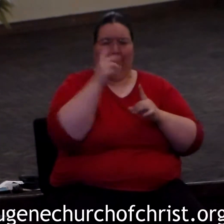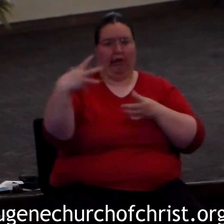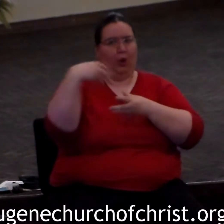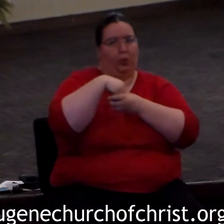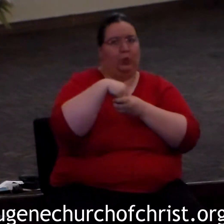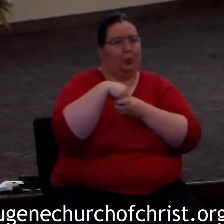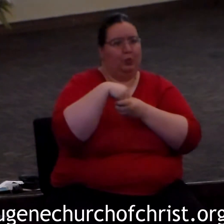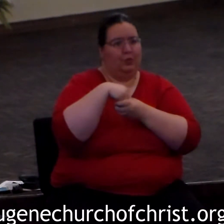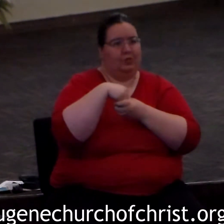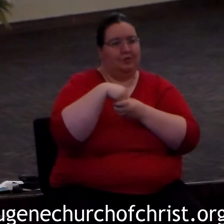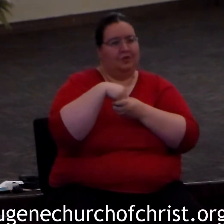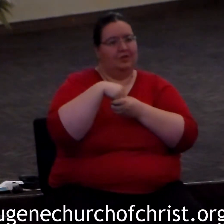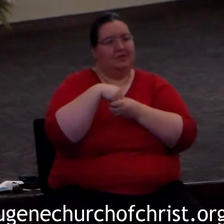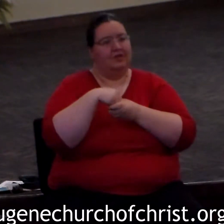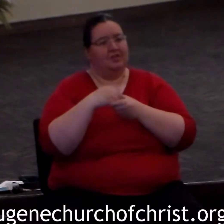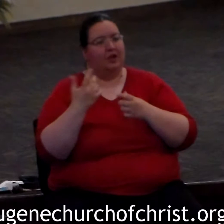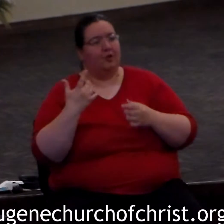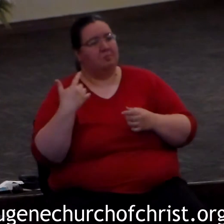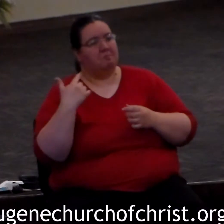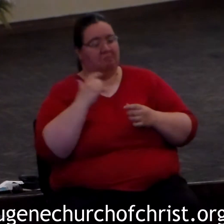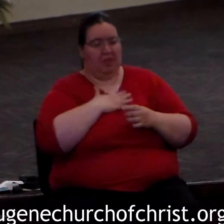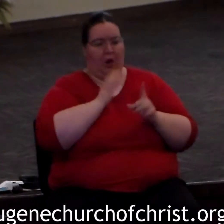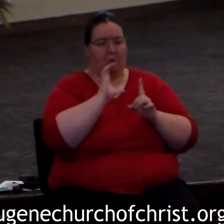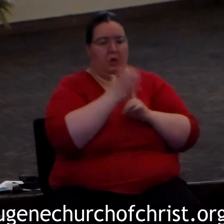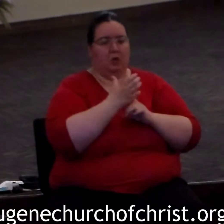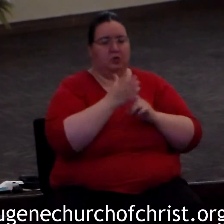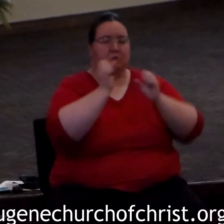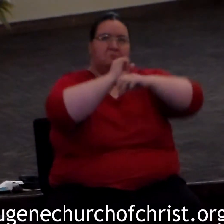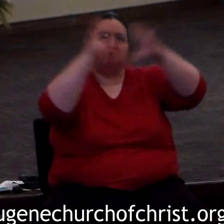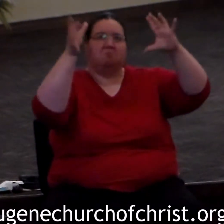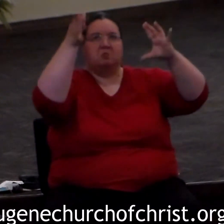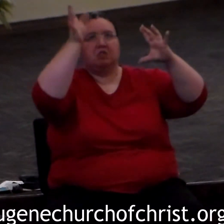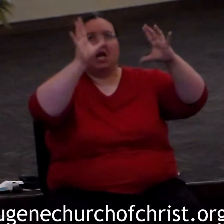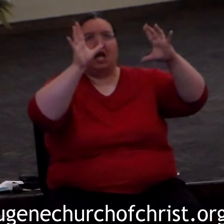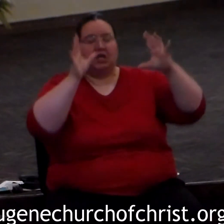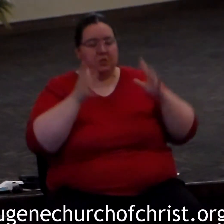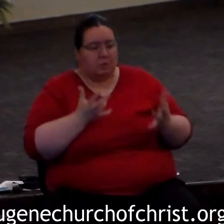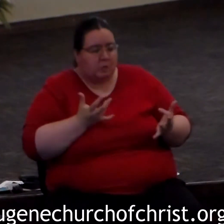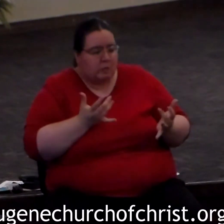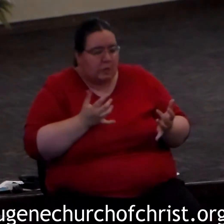God with so many rules that you can never keep up, a God who is waiting for you to mess up so he can get you,